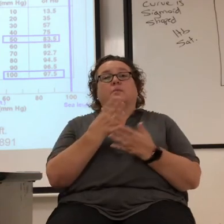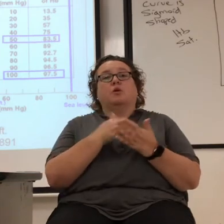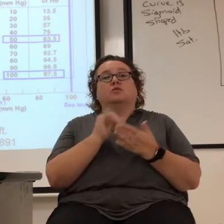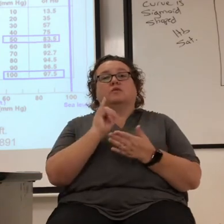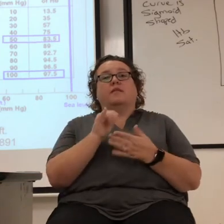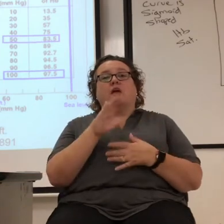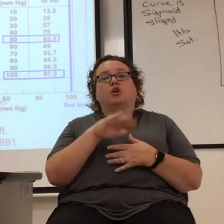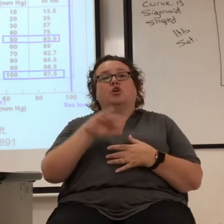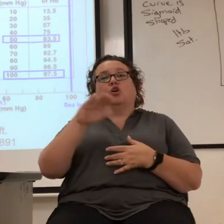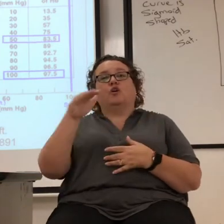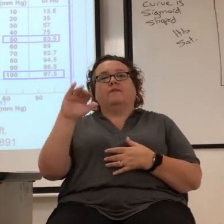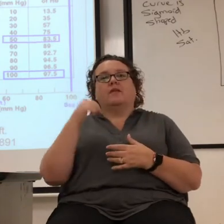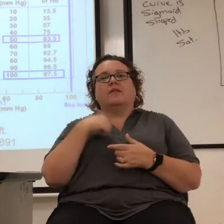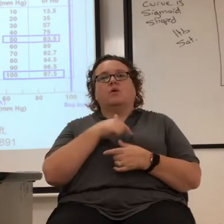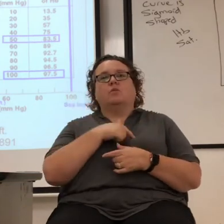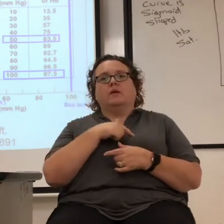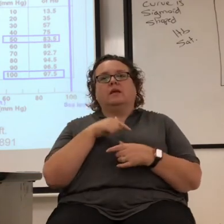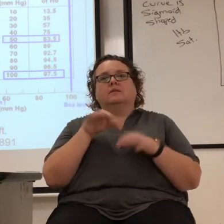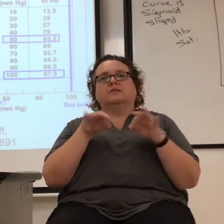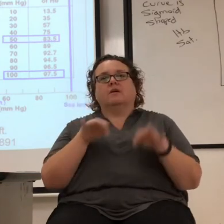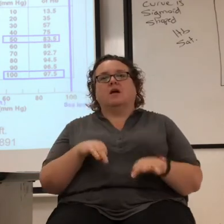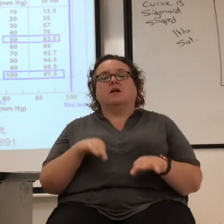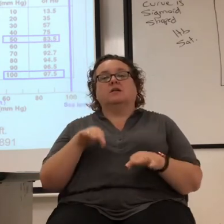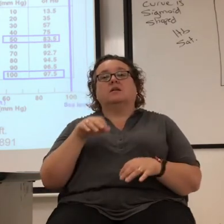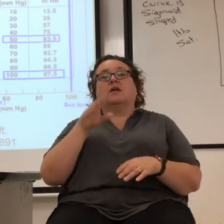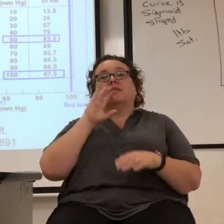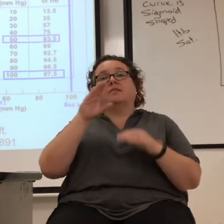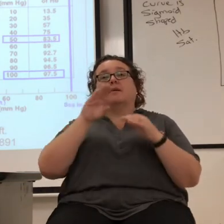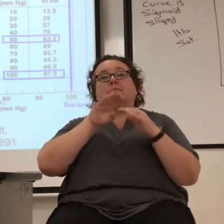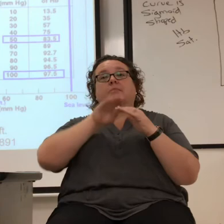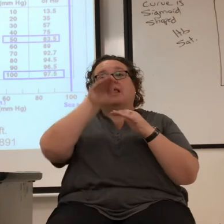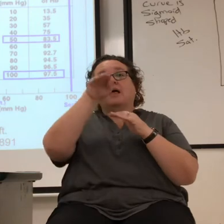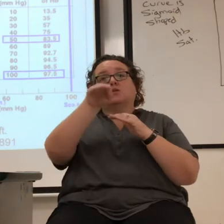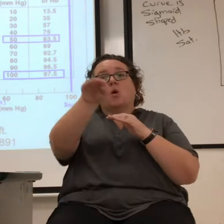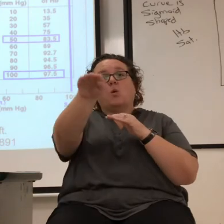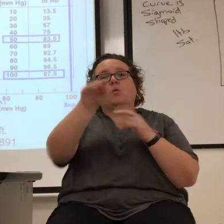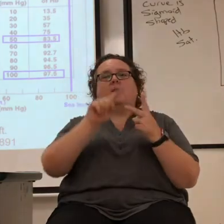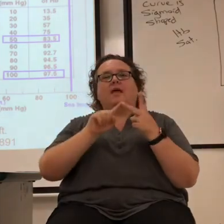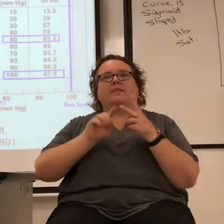we define, the plateau and the steep slope.